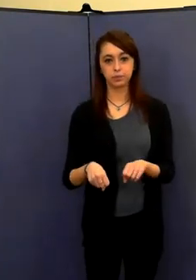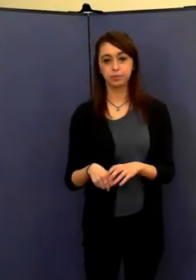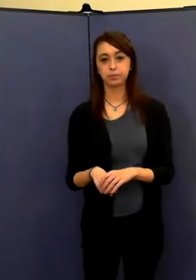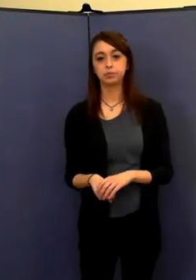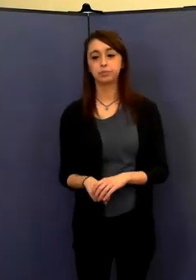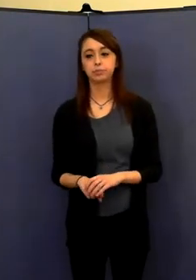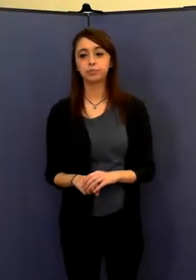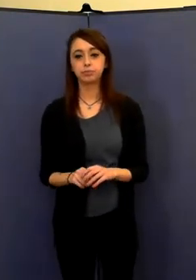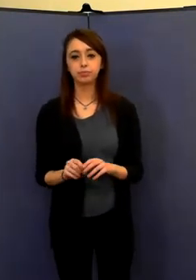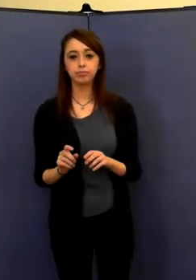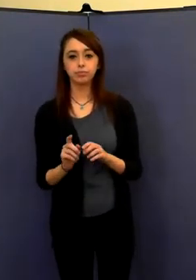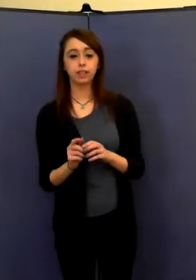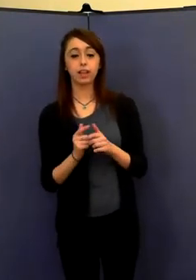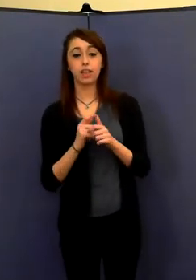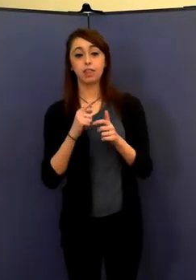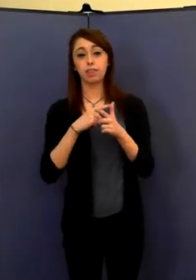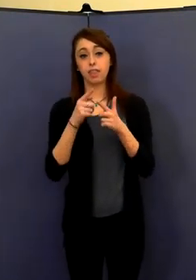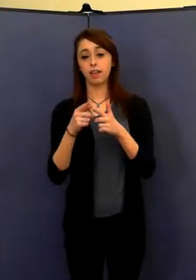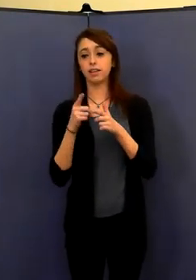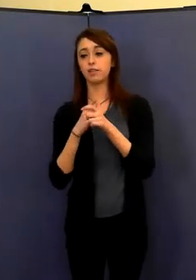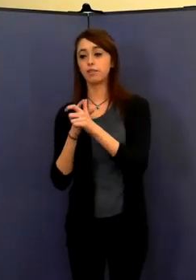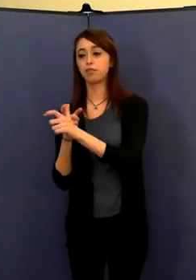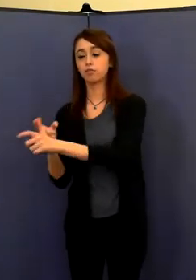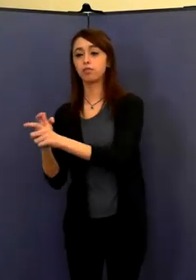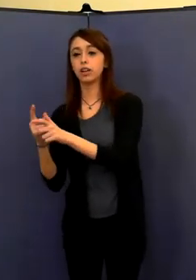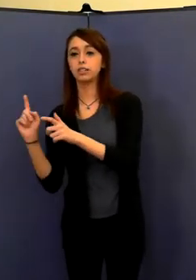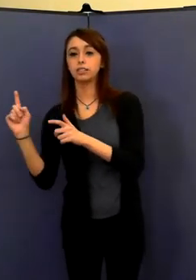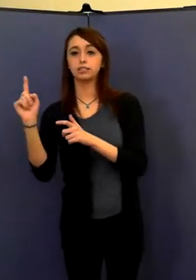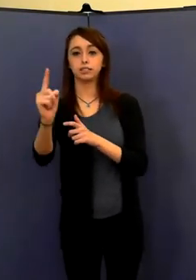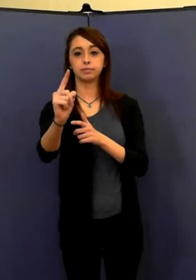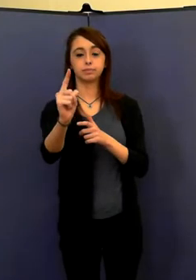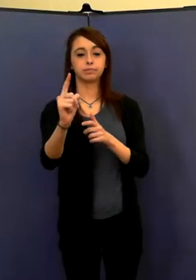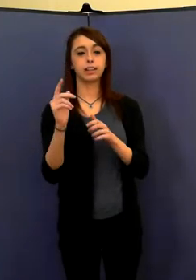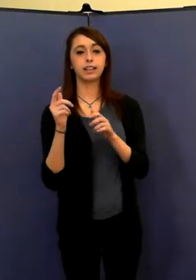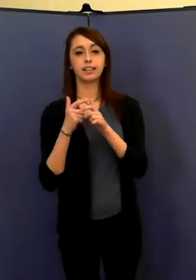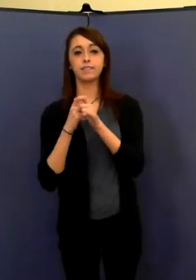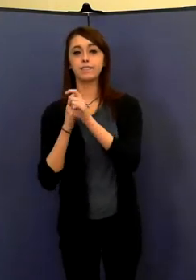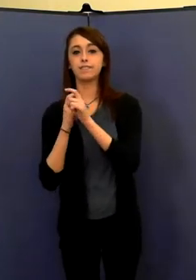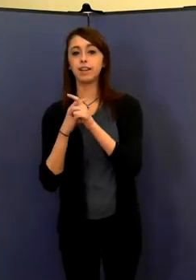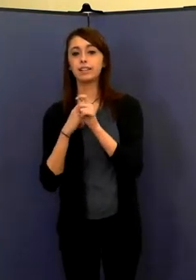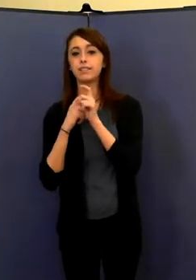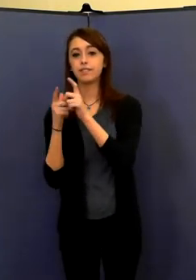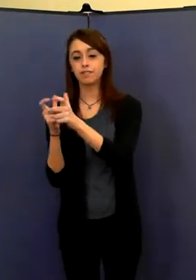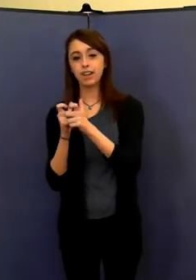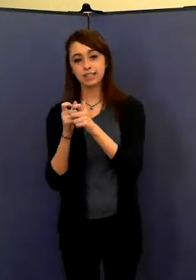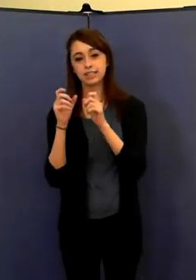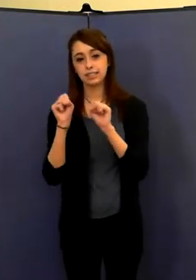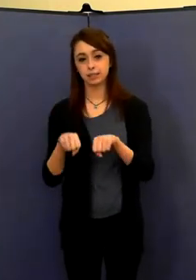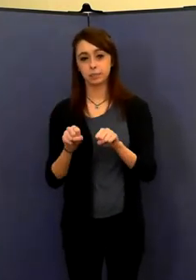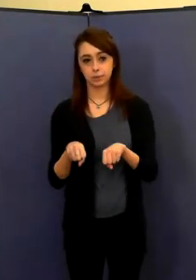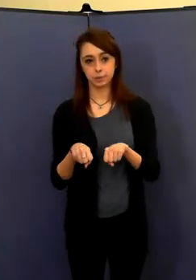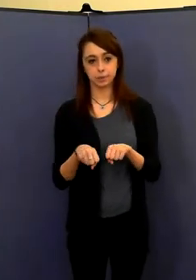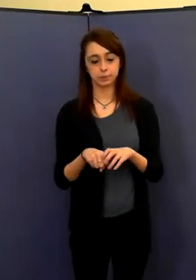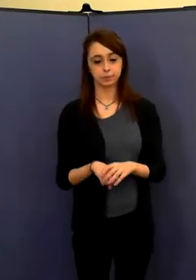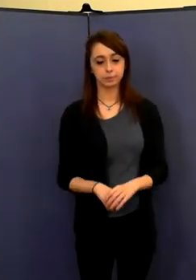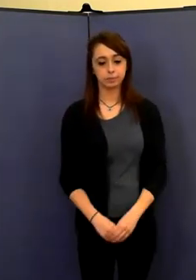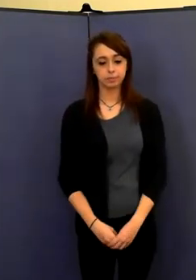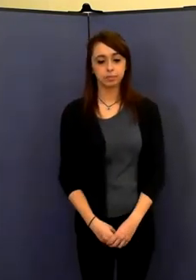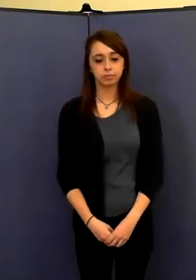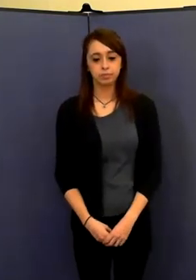base to be tagging them out. And they can either advance one base at a time or as many as they